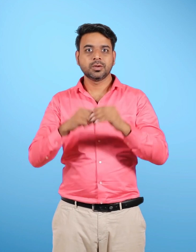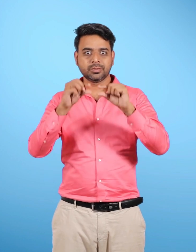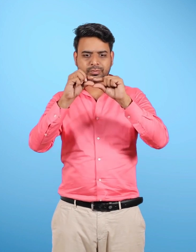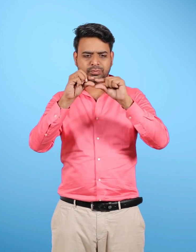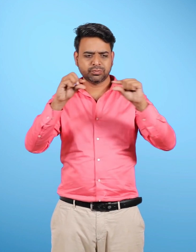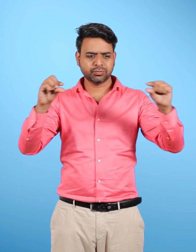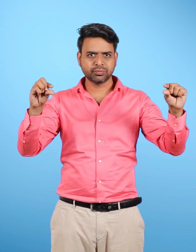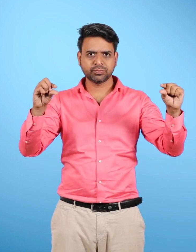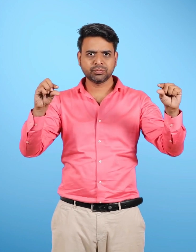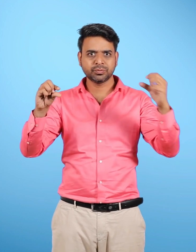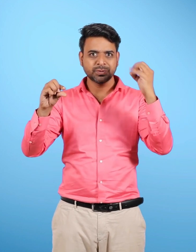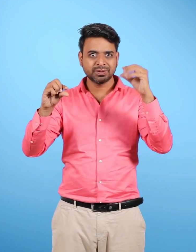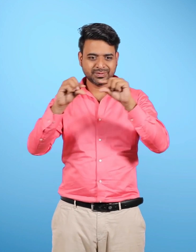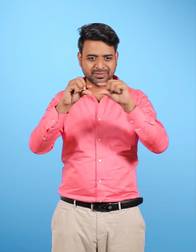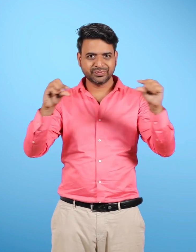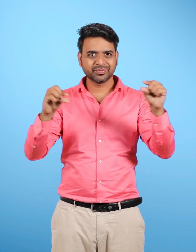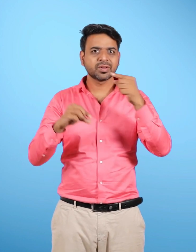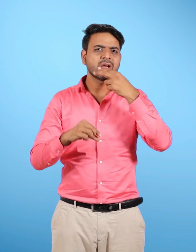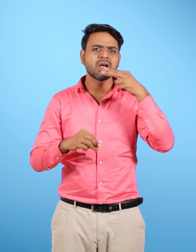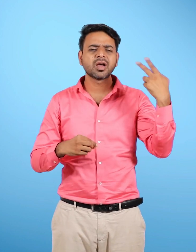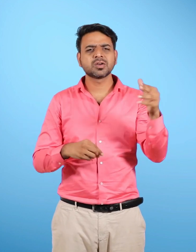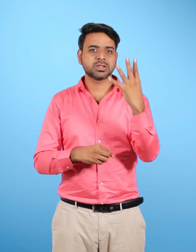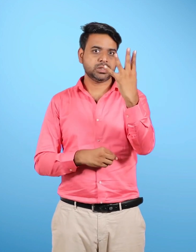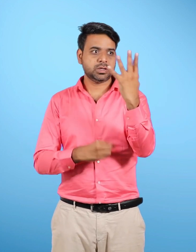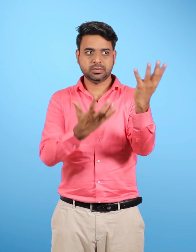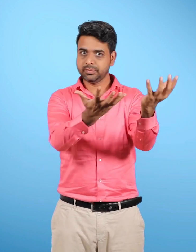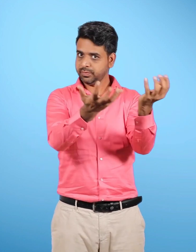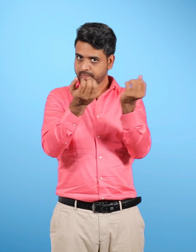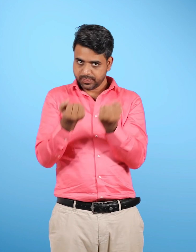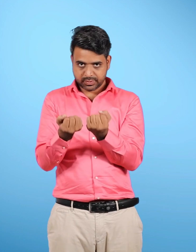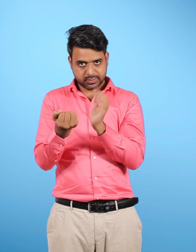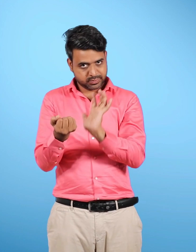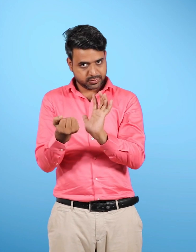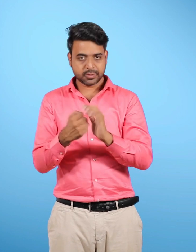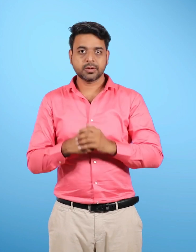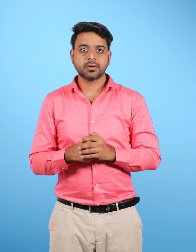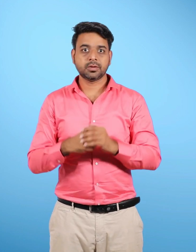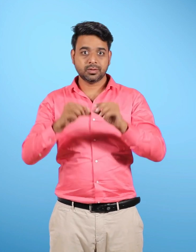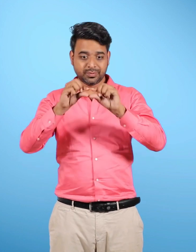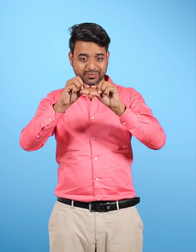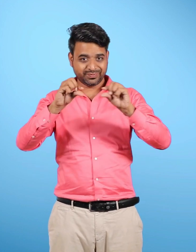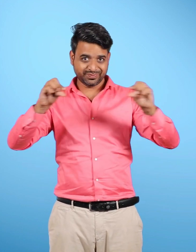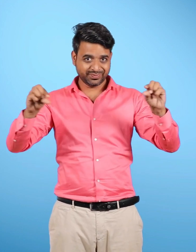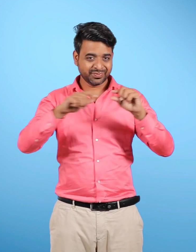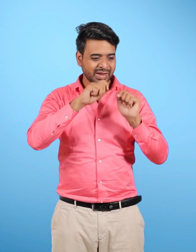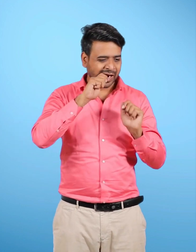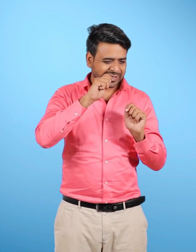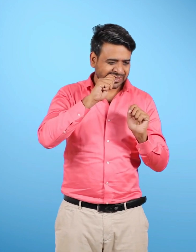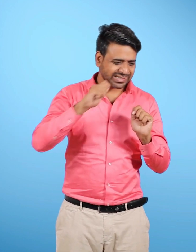Take 4 lengths of electric wire with differently colored plastic coverings. Remove a little of the plastic